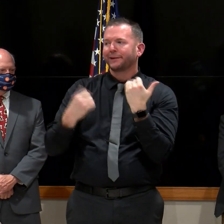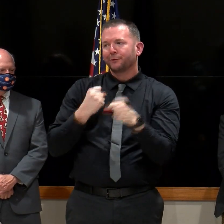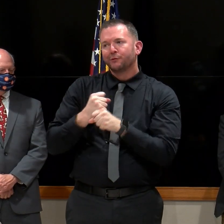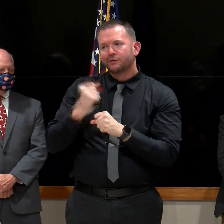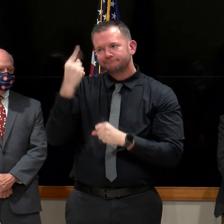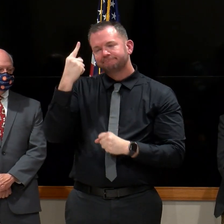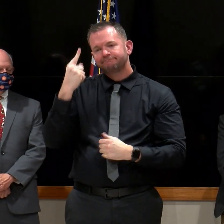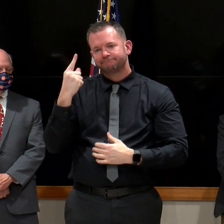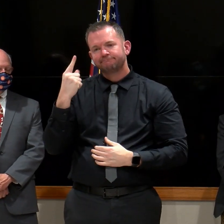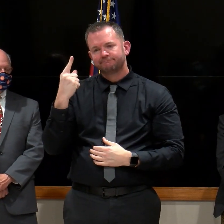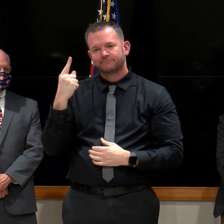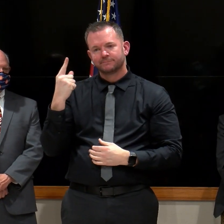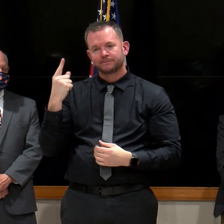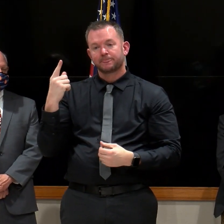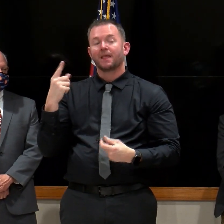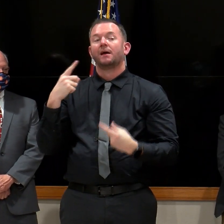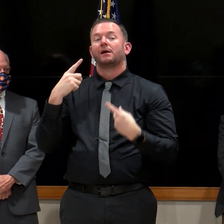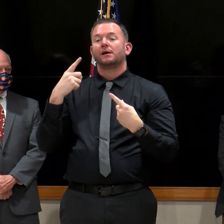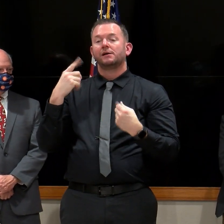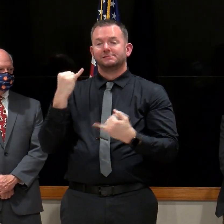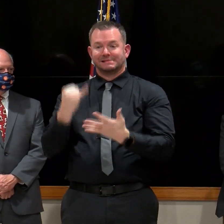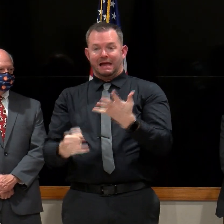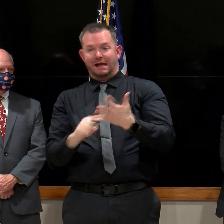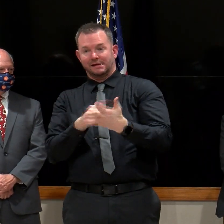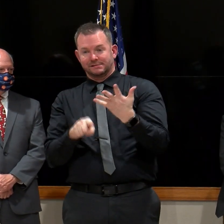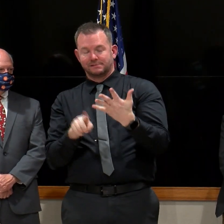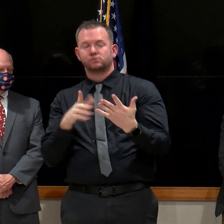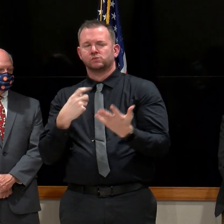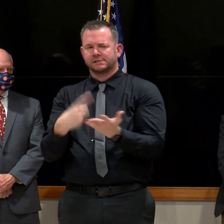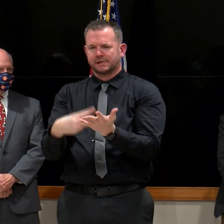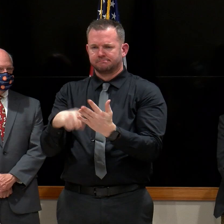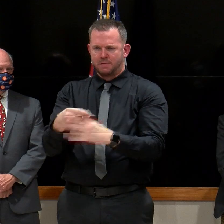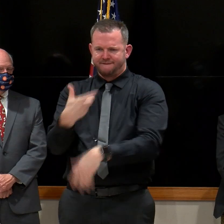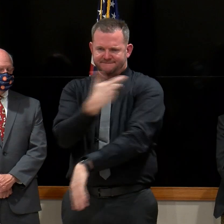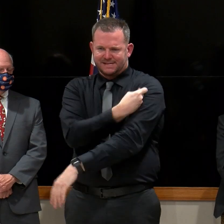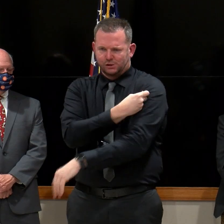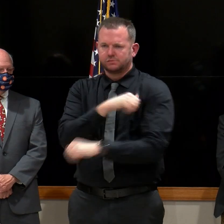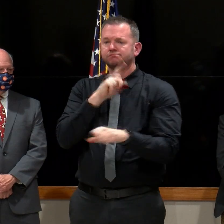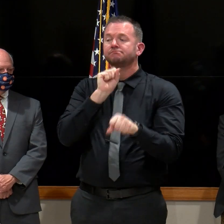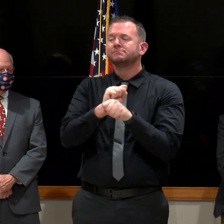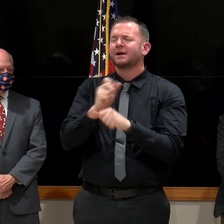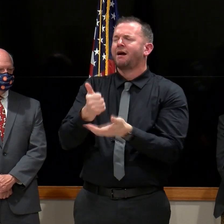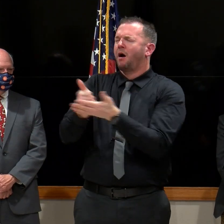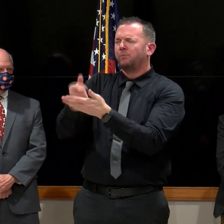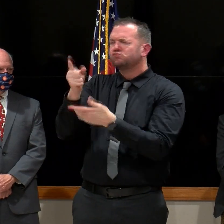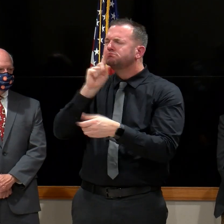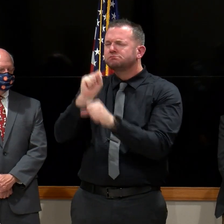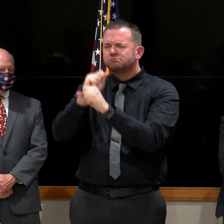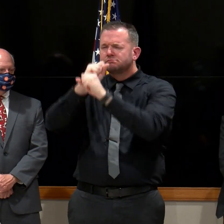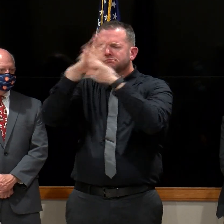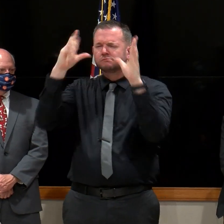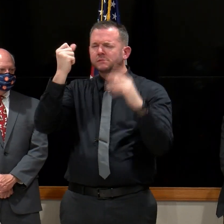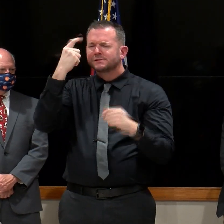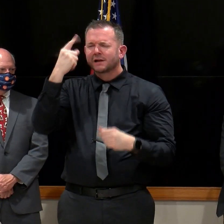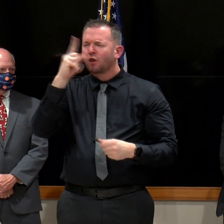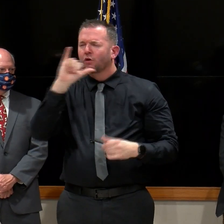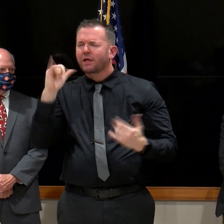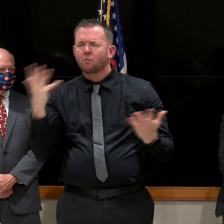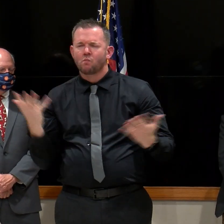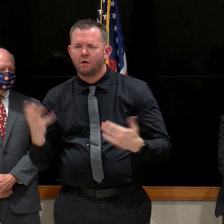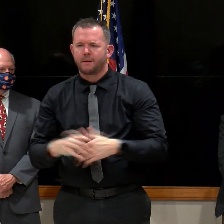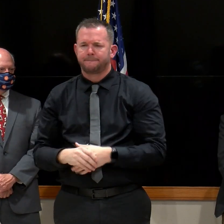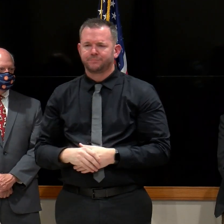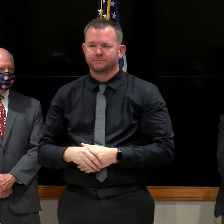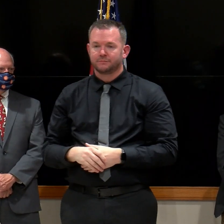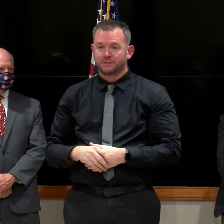people understand that the process of vaccinations will not be finished in the spring or